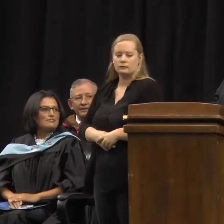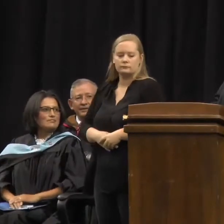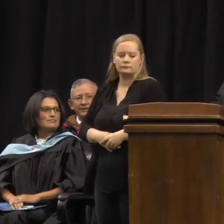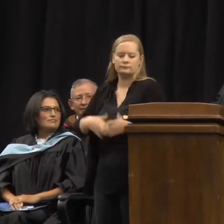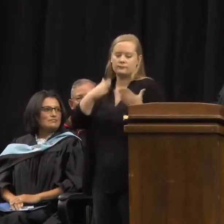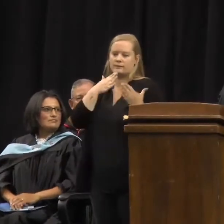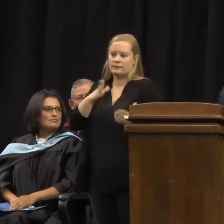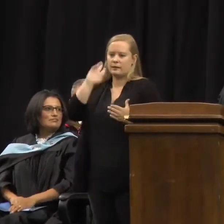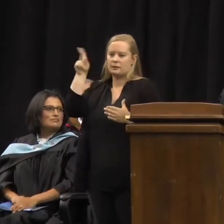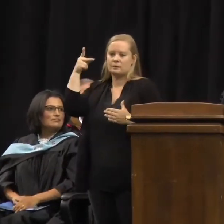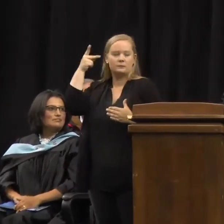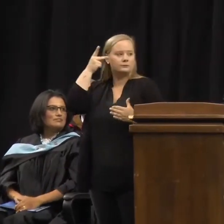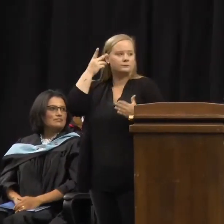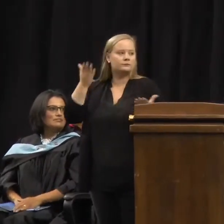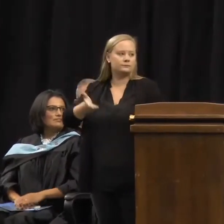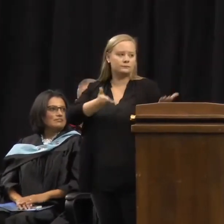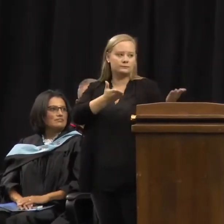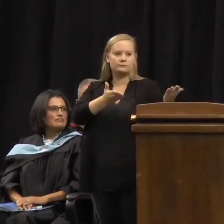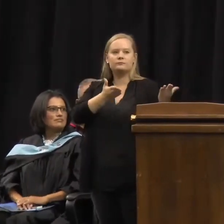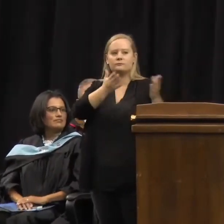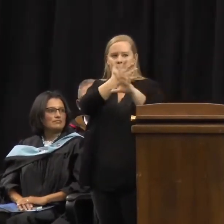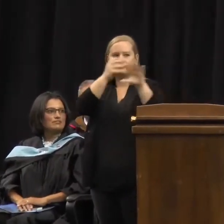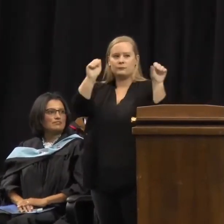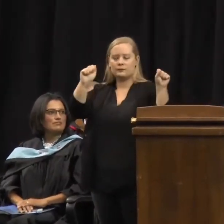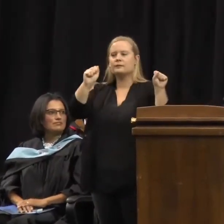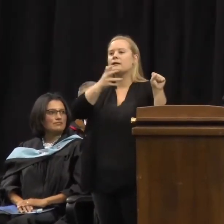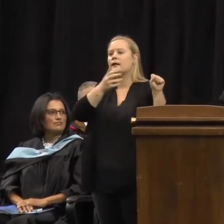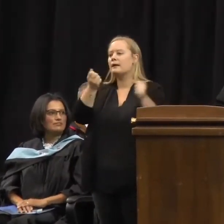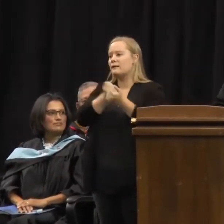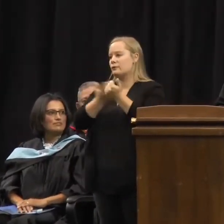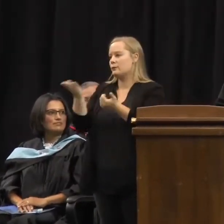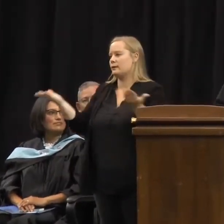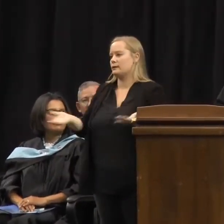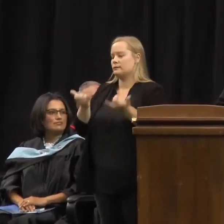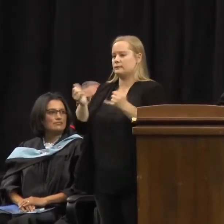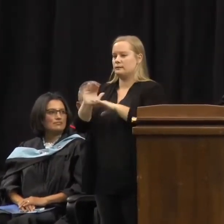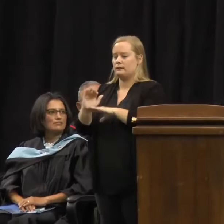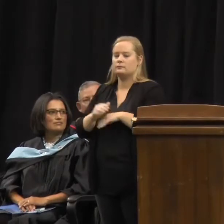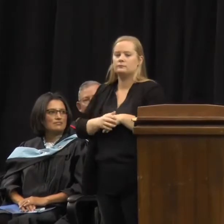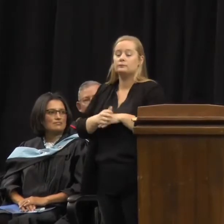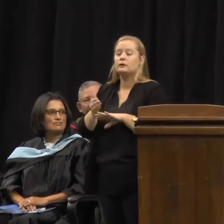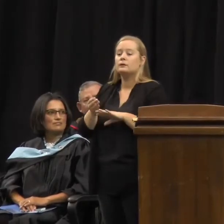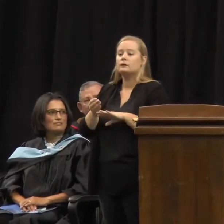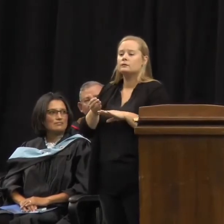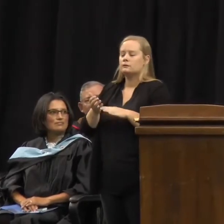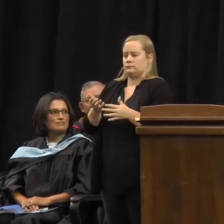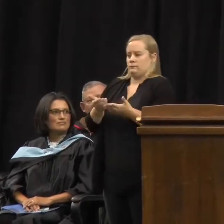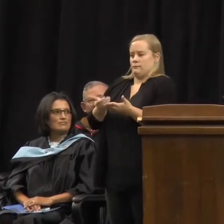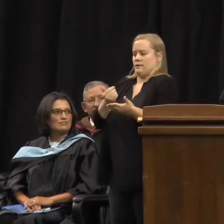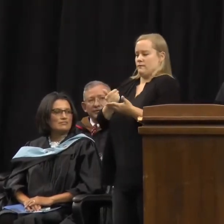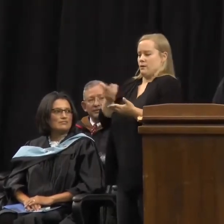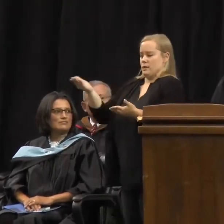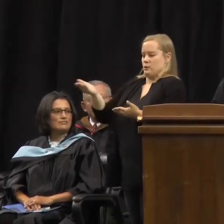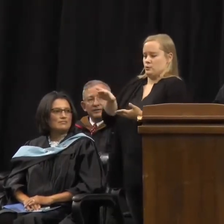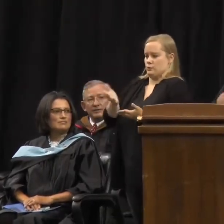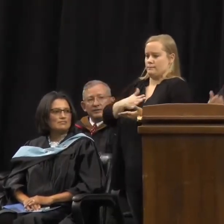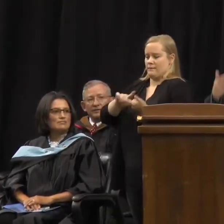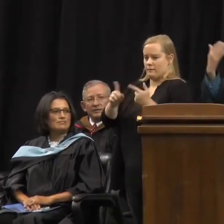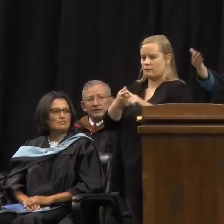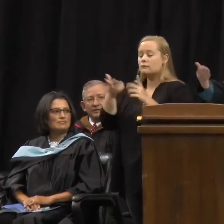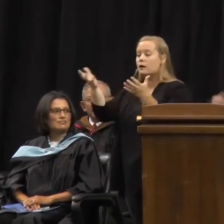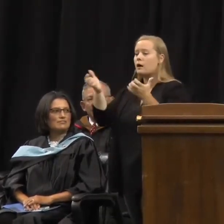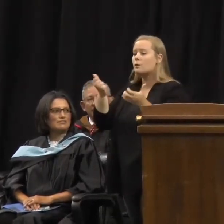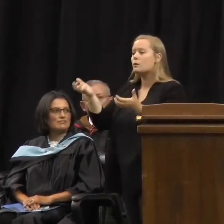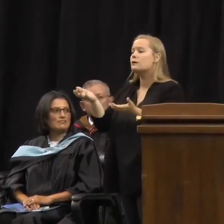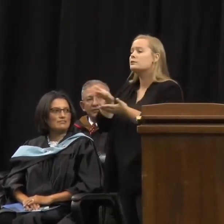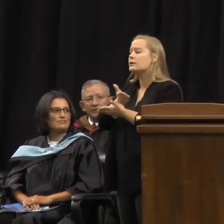Thank you, President Torres, and the entire Doña Community College family. Before I get into introducing my dear friend, I would like to